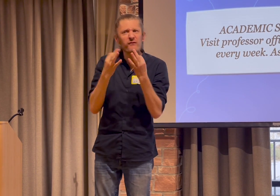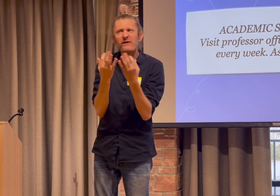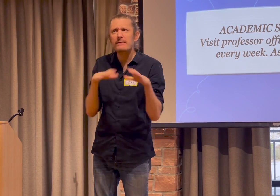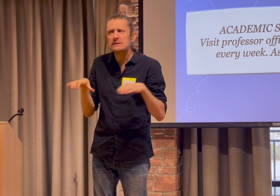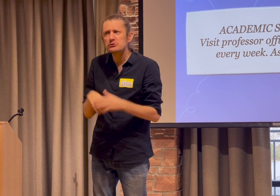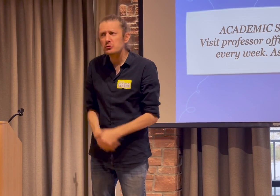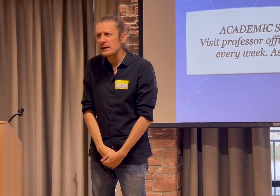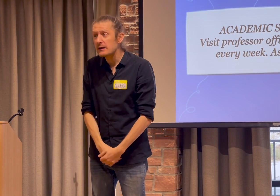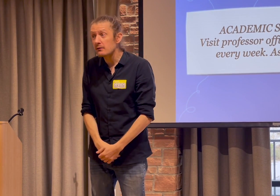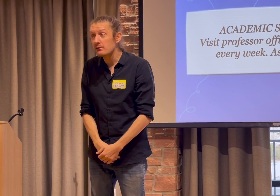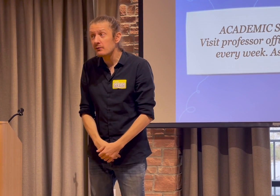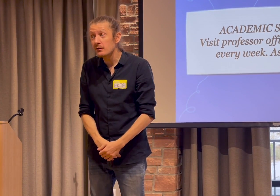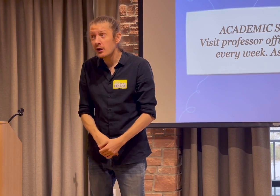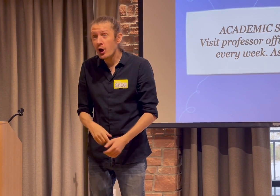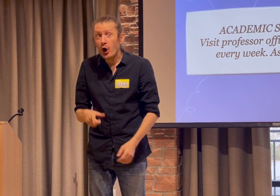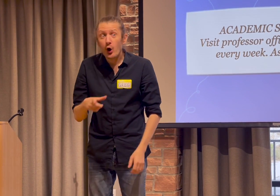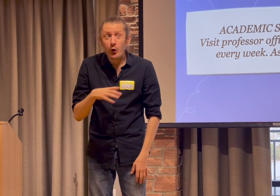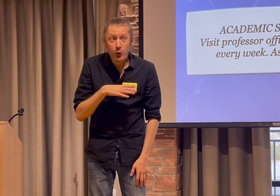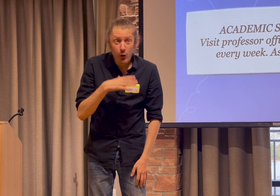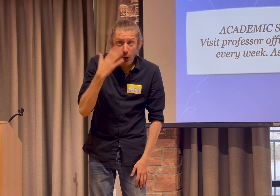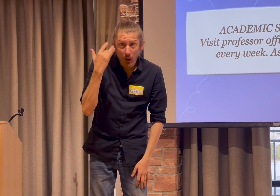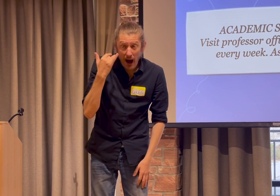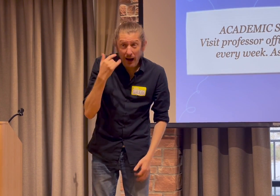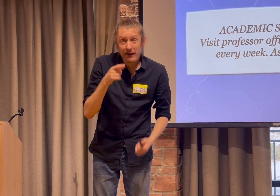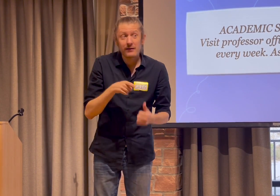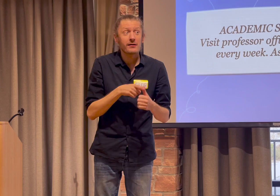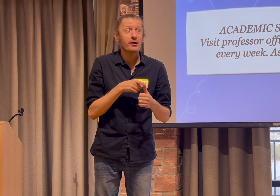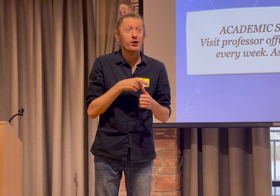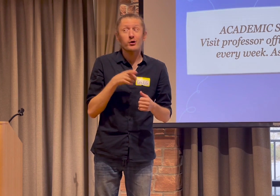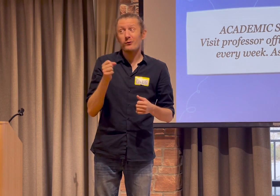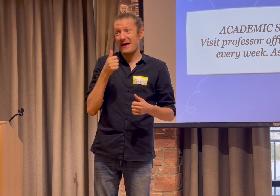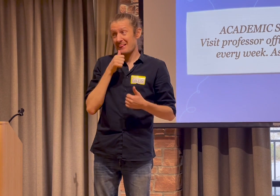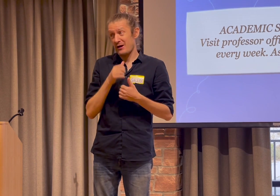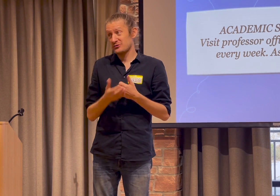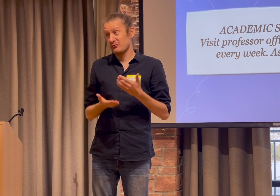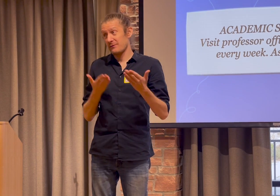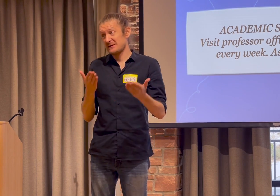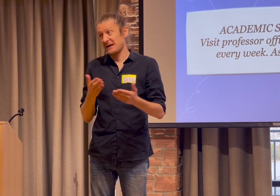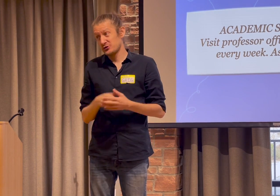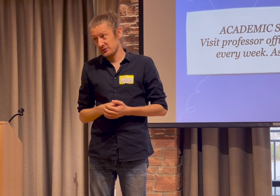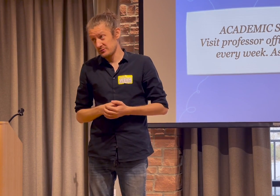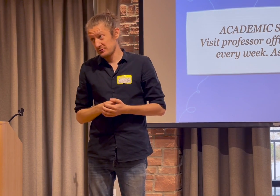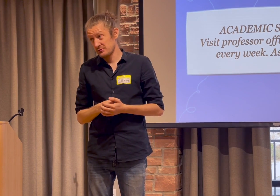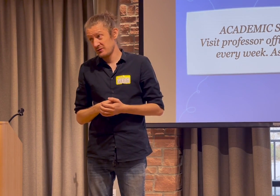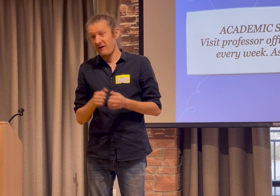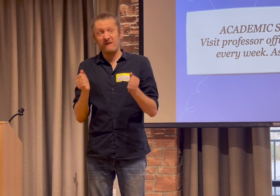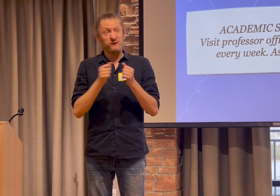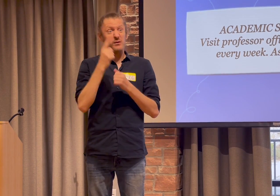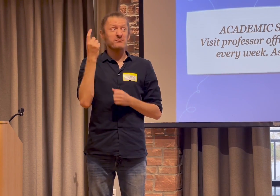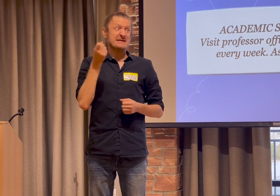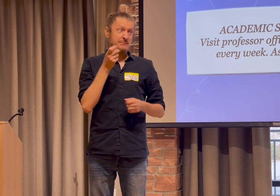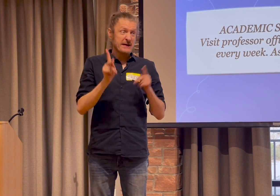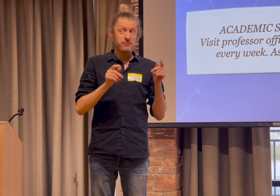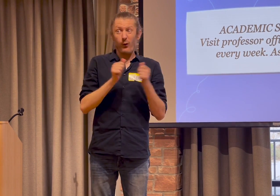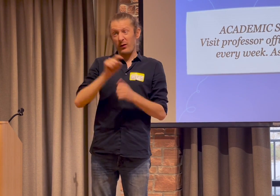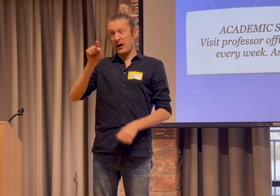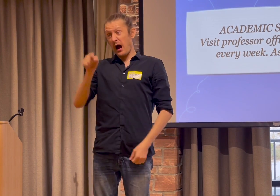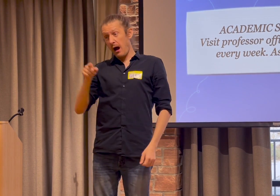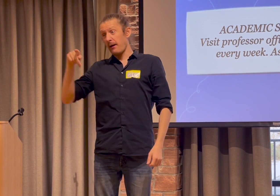doing wrong? Ask for advice, ask for help with group projects. You can ask, hey, how's your family doing? Because you